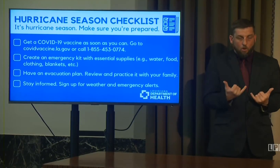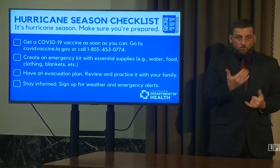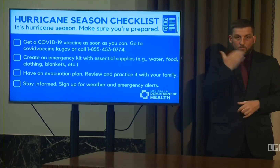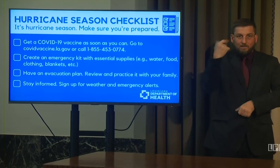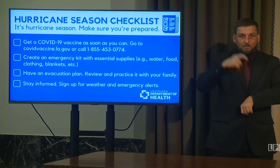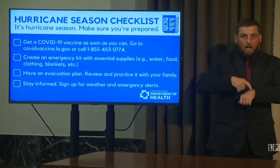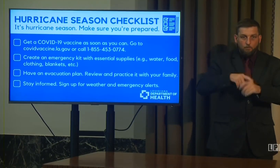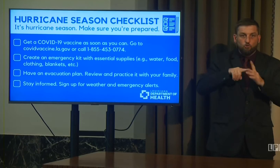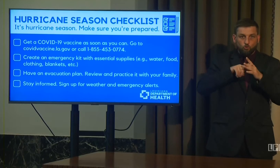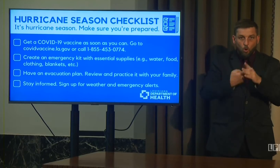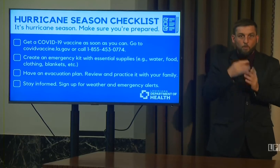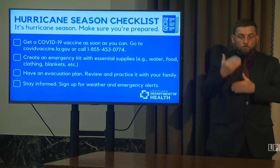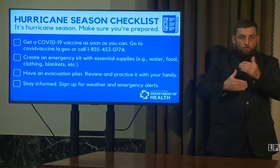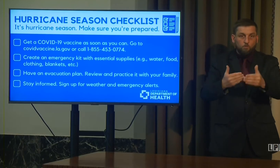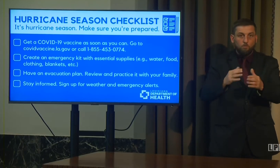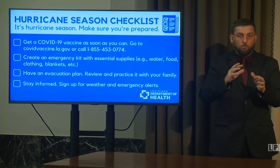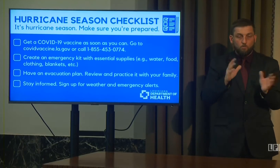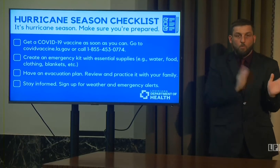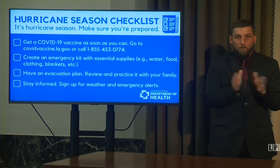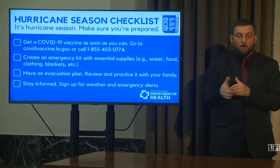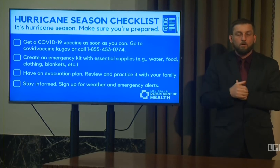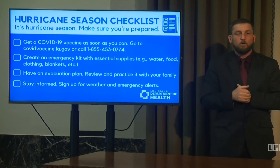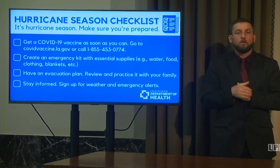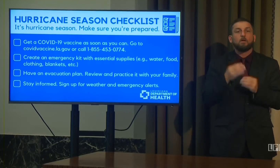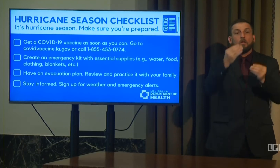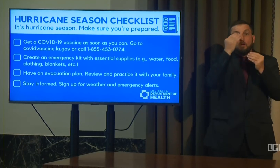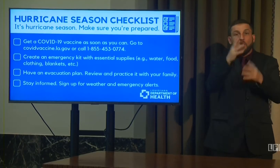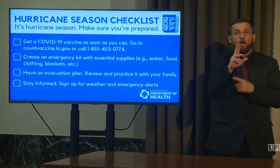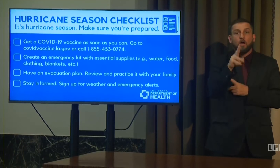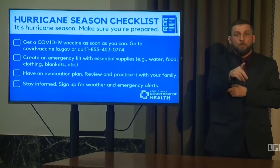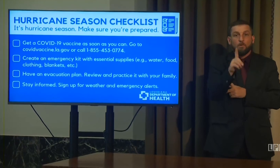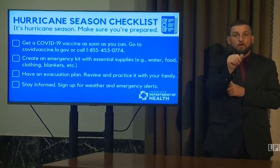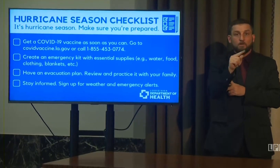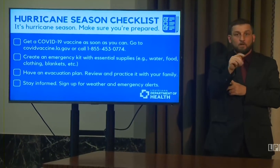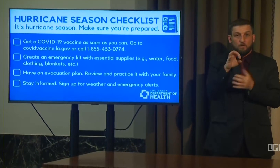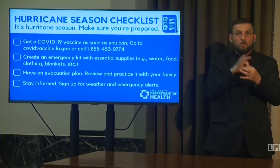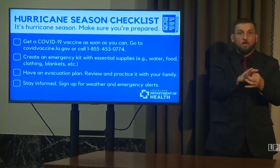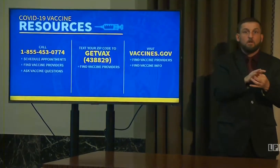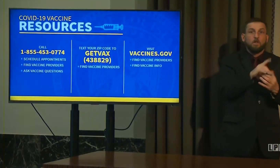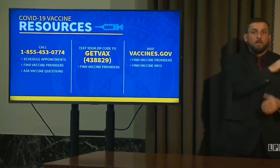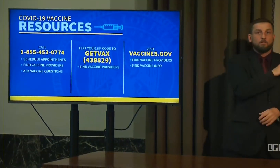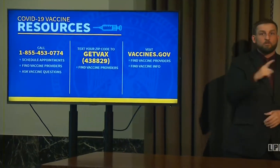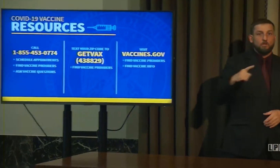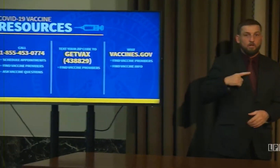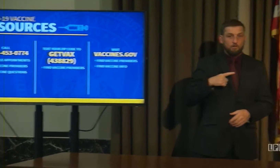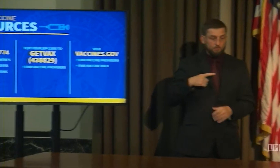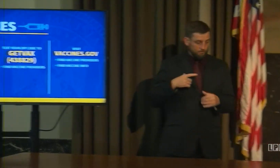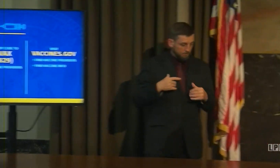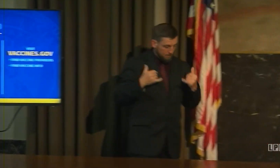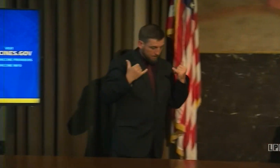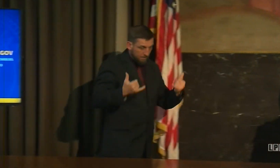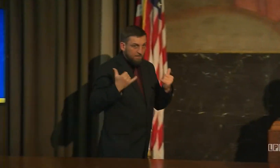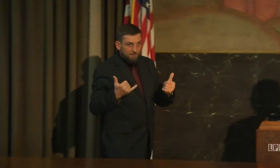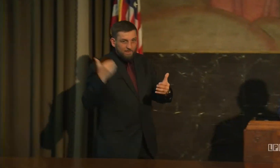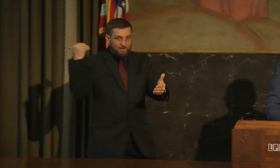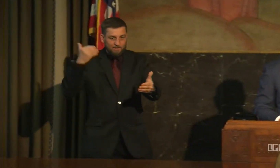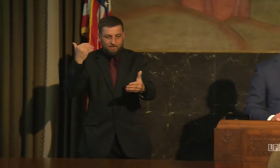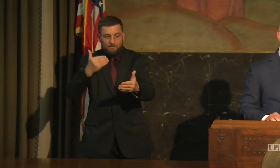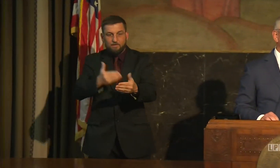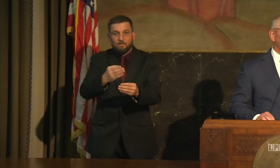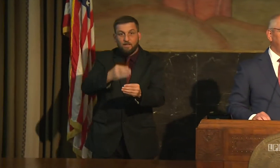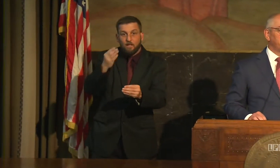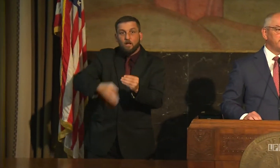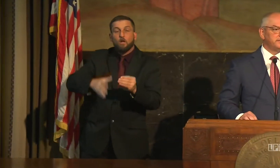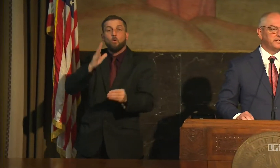prepare. A couple of updates on the legislative session. We're obviously in the home stretch now. The session